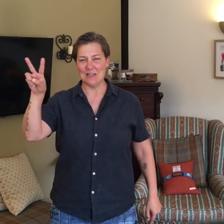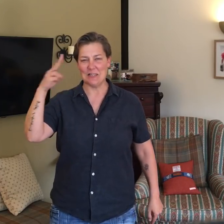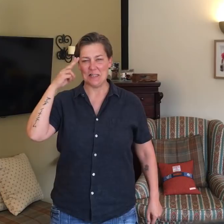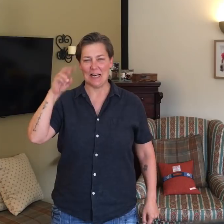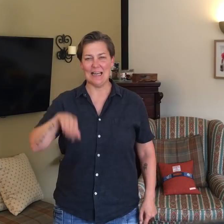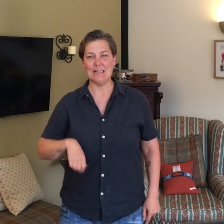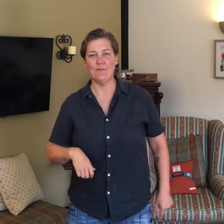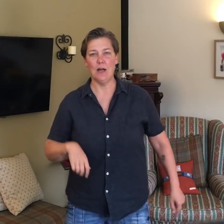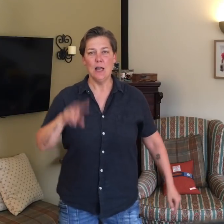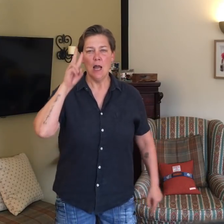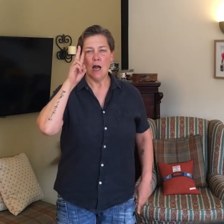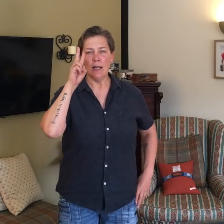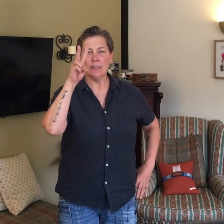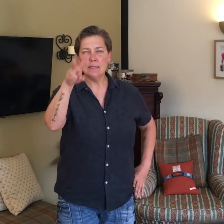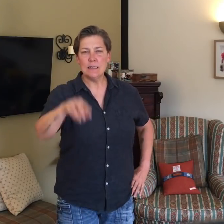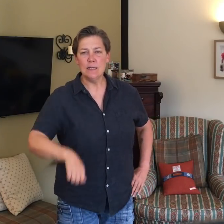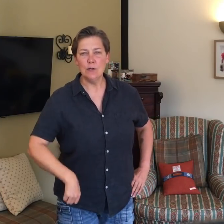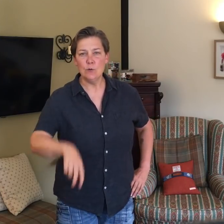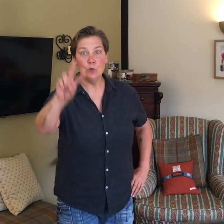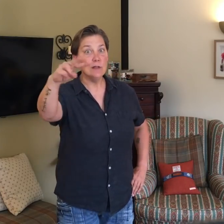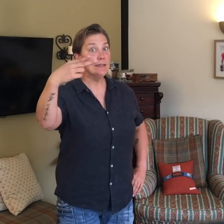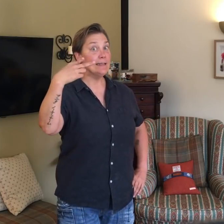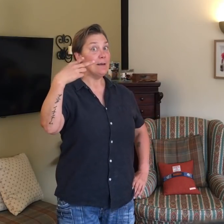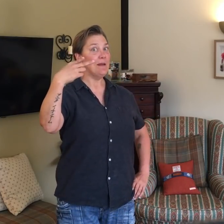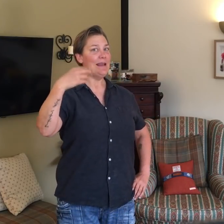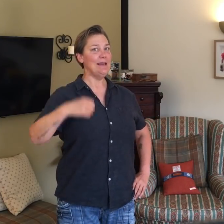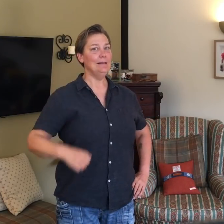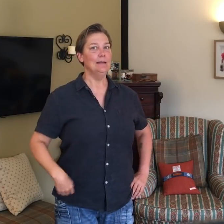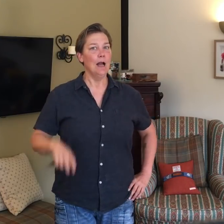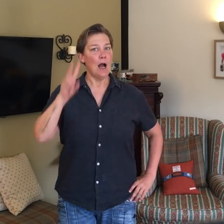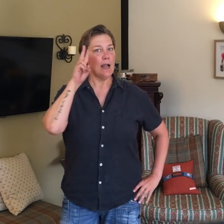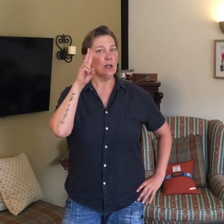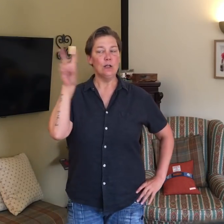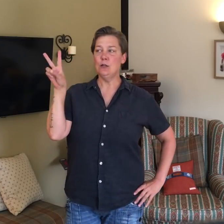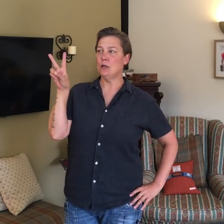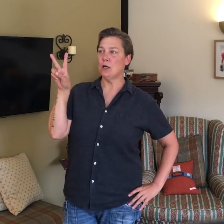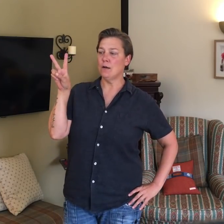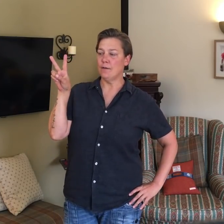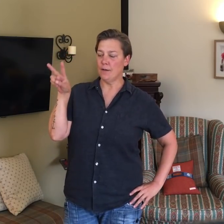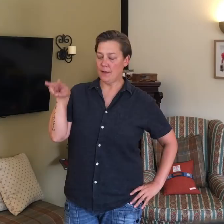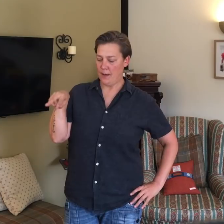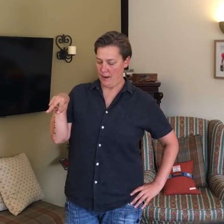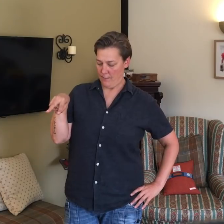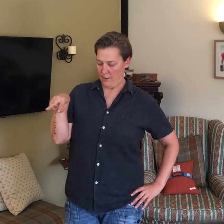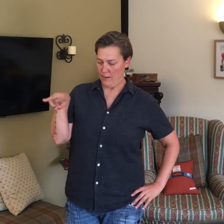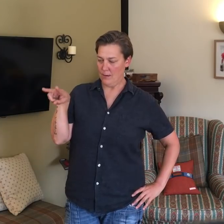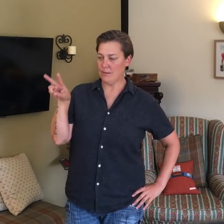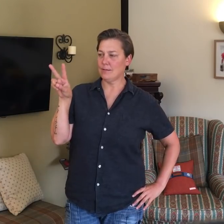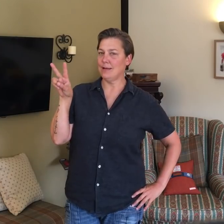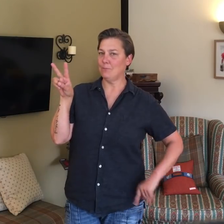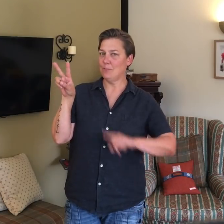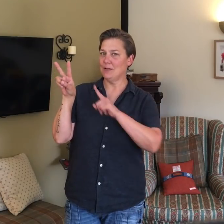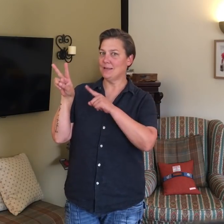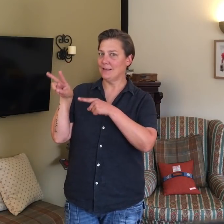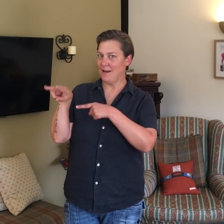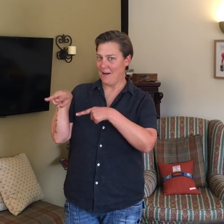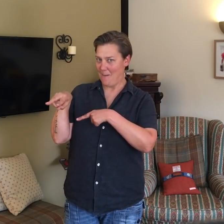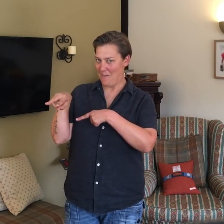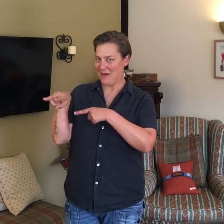It's a classifier. I can see you, you can see me. I could look over there and look that person up